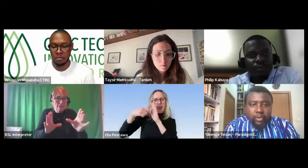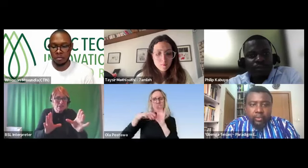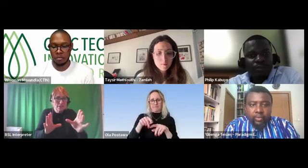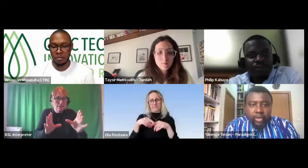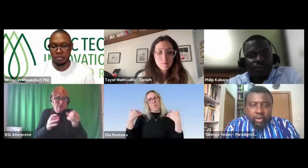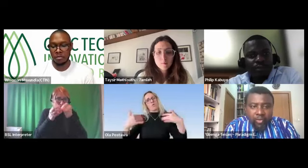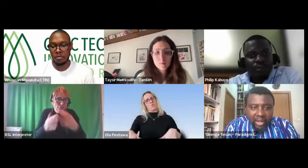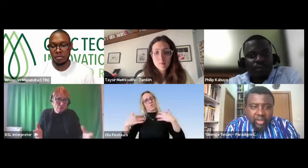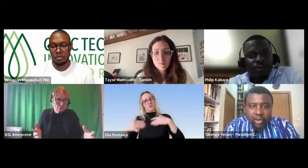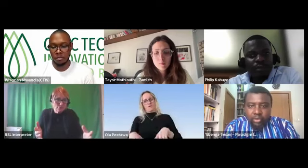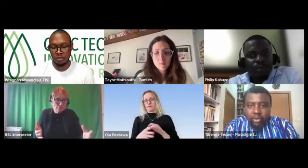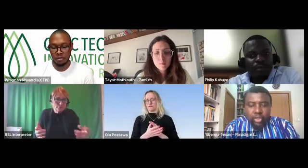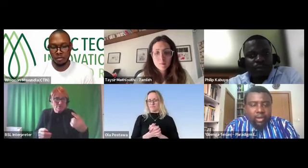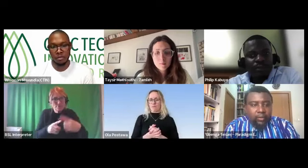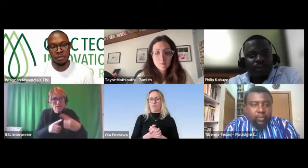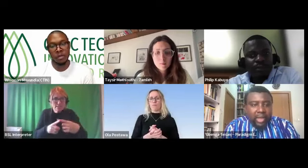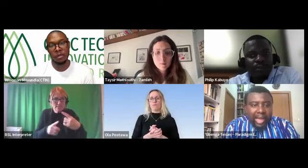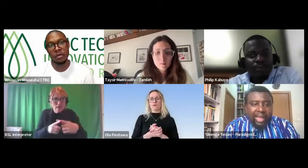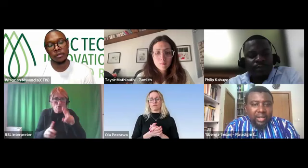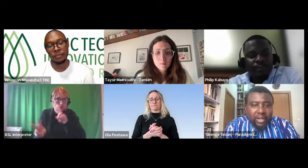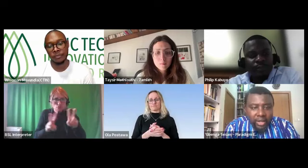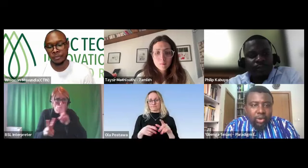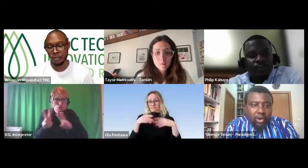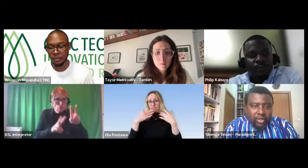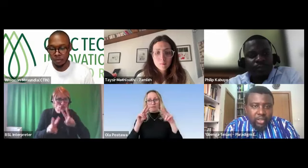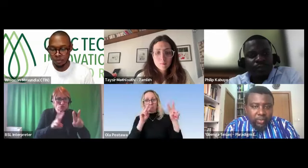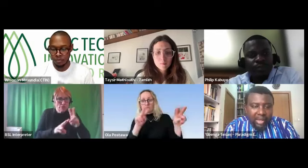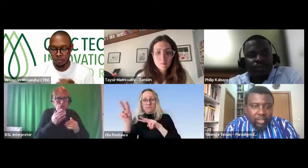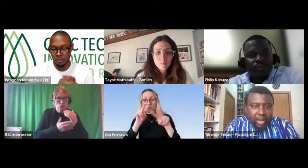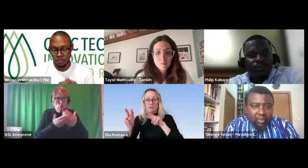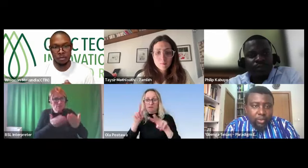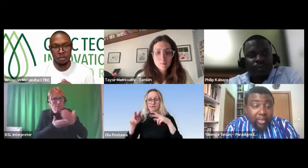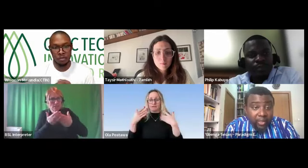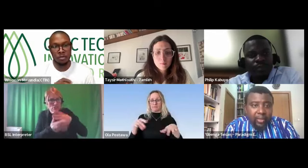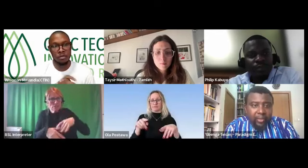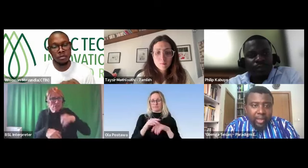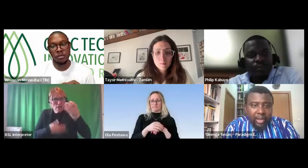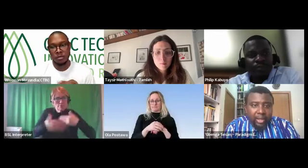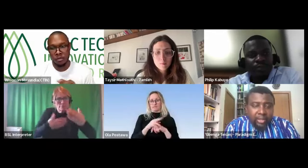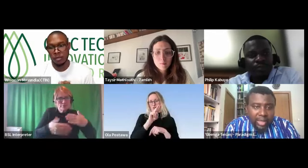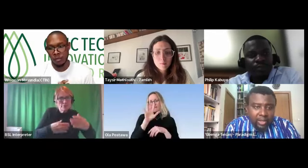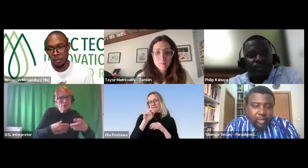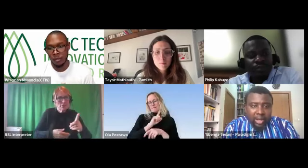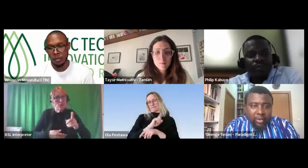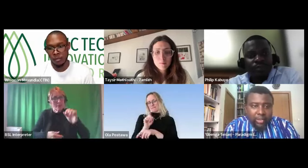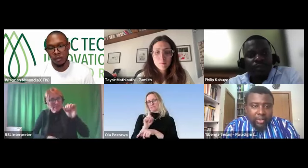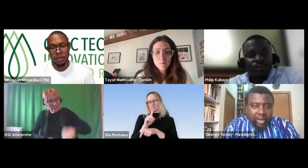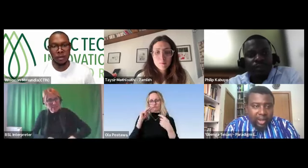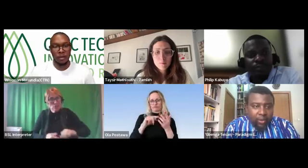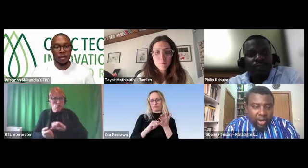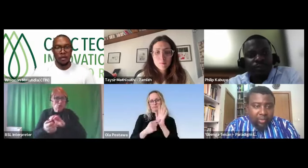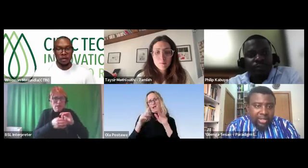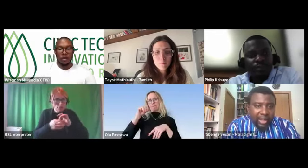categories of people, faster consumption, and new conversations began to happen. So I think that, yes, to